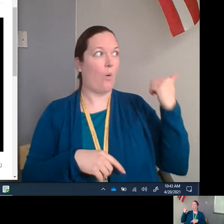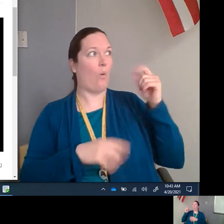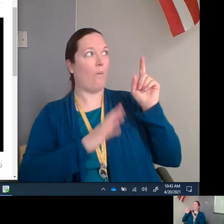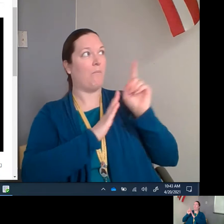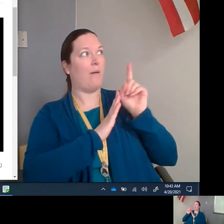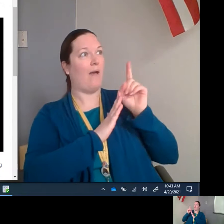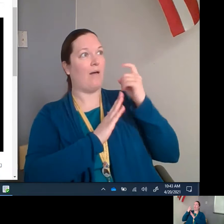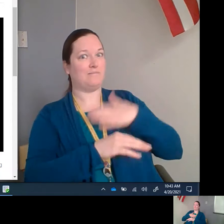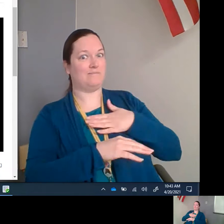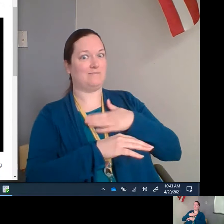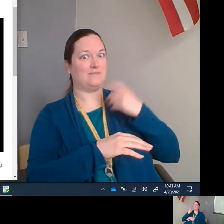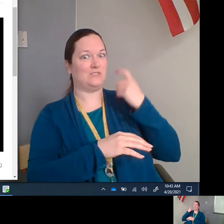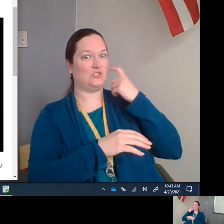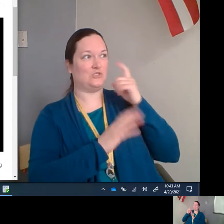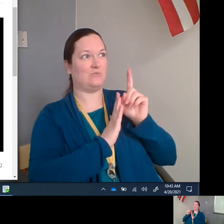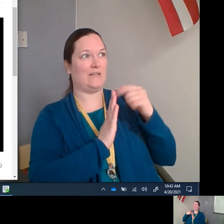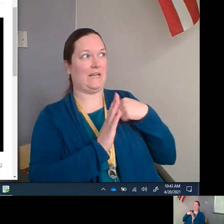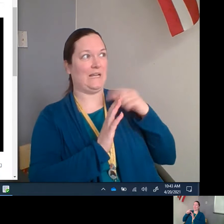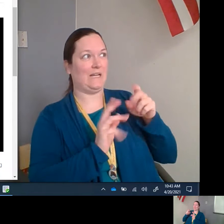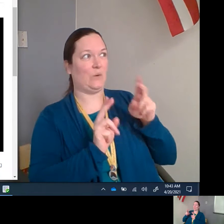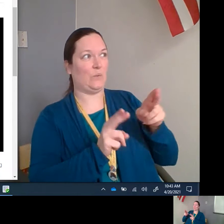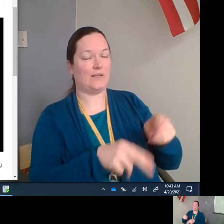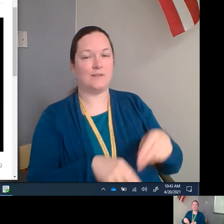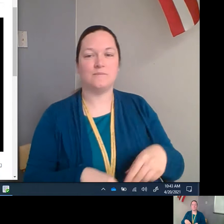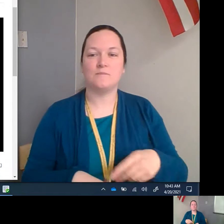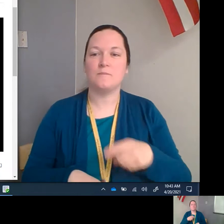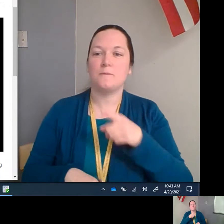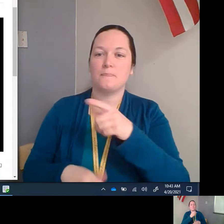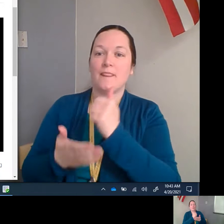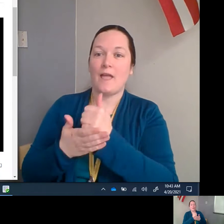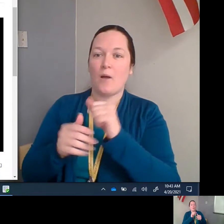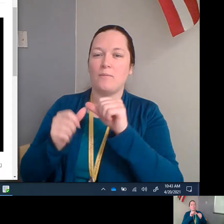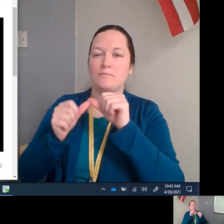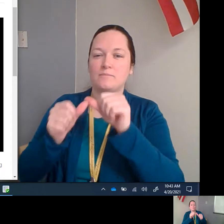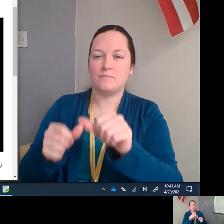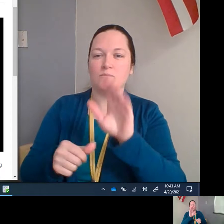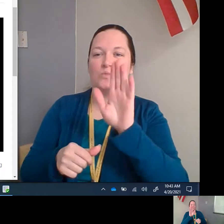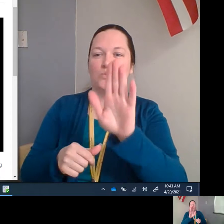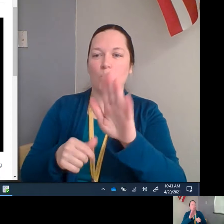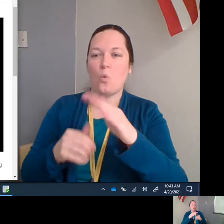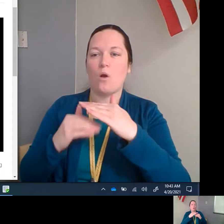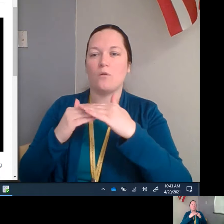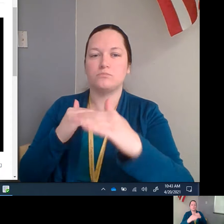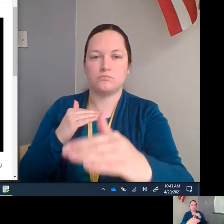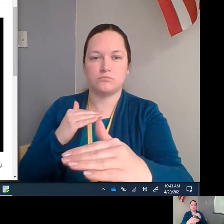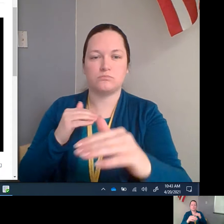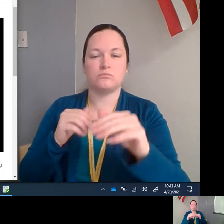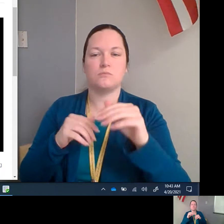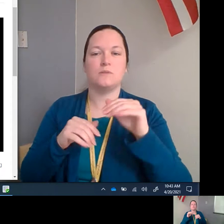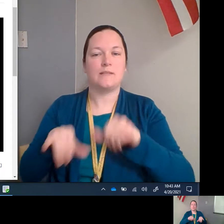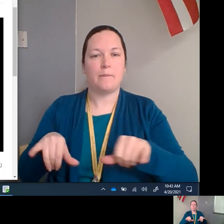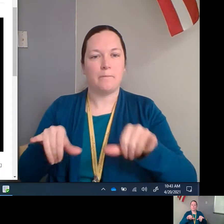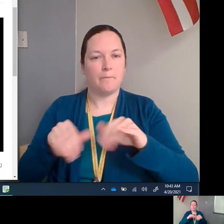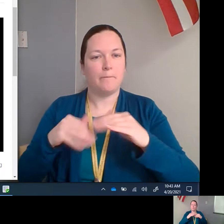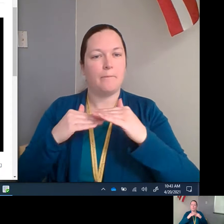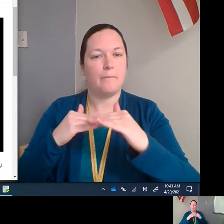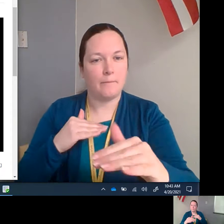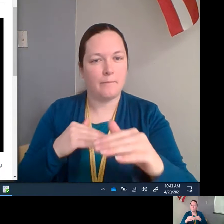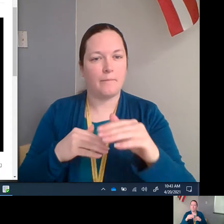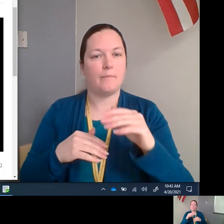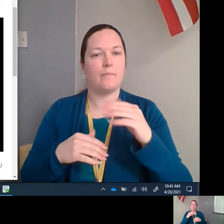hurry up. Last thing that they do is they help us maintain homeostasis. And so they do that by regulating the amount of